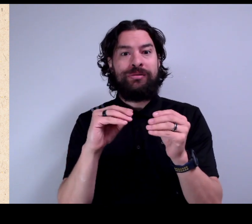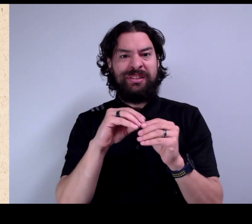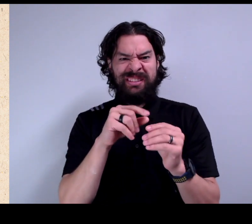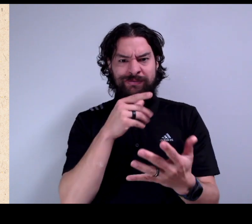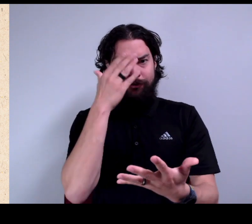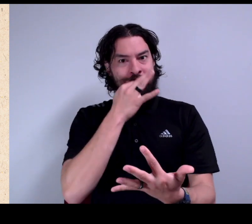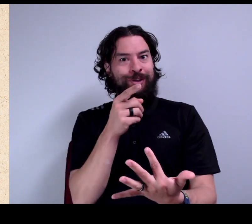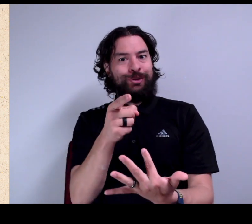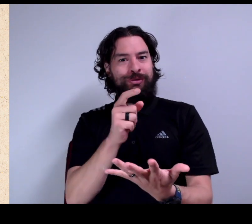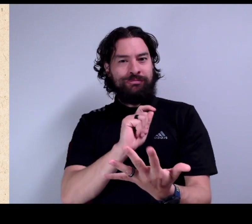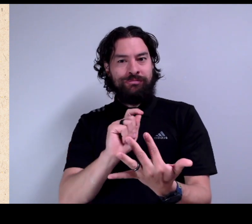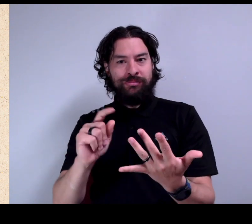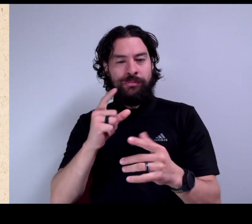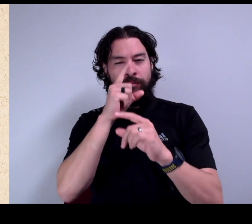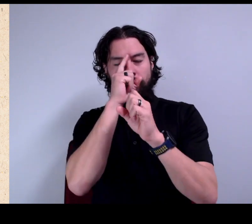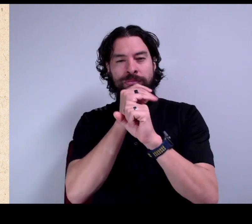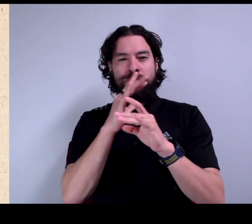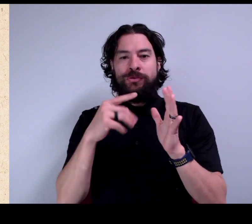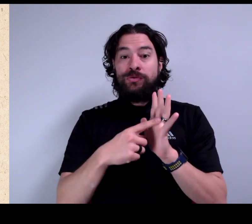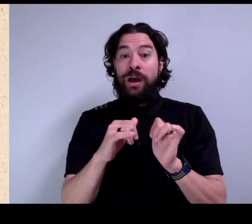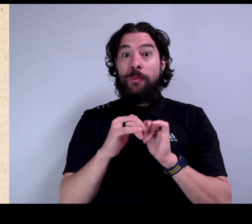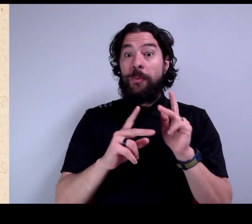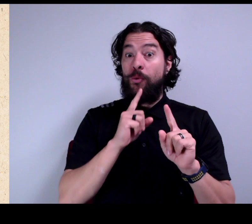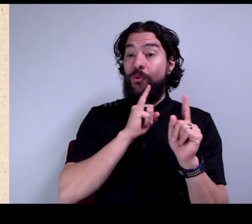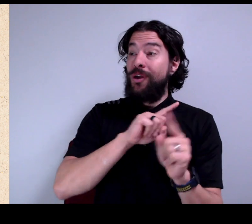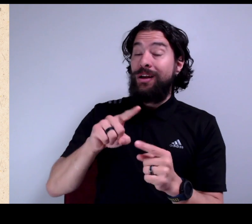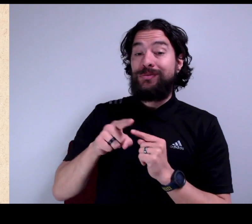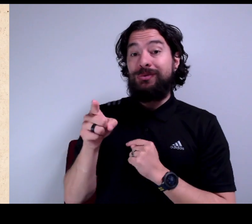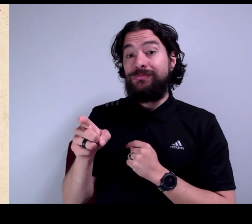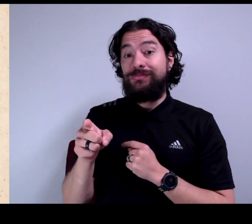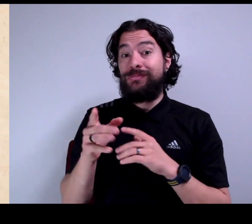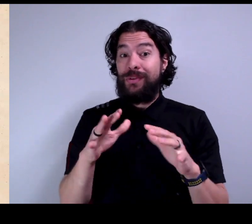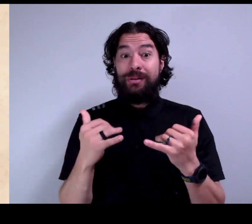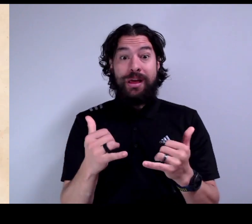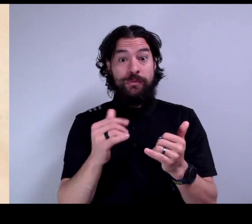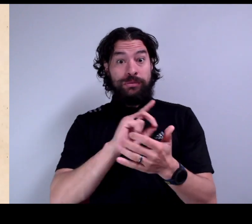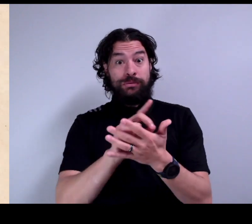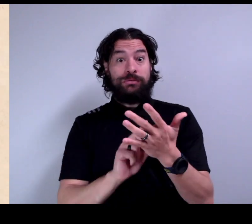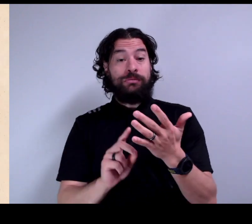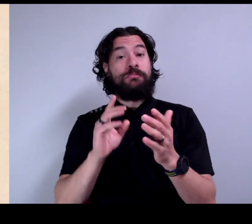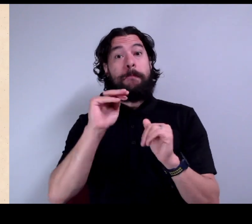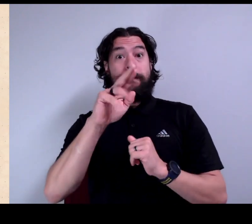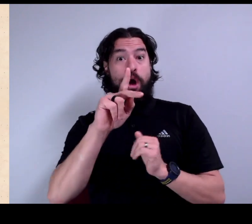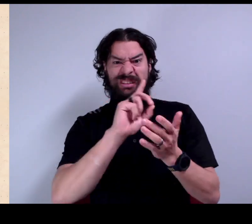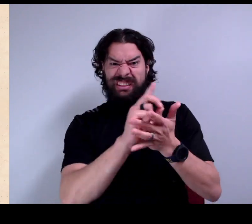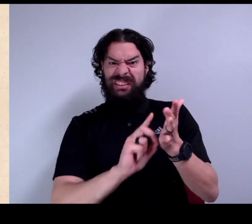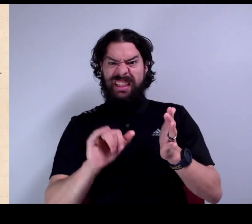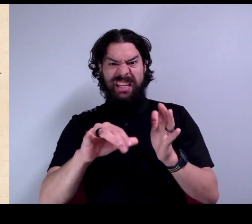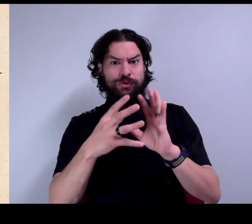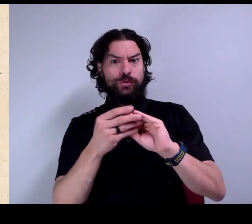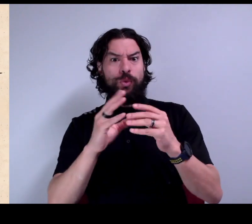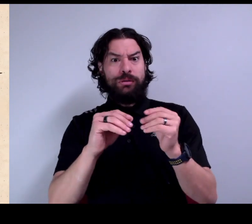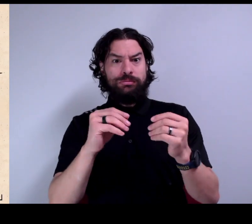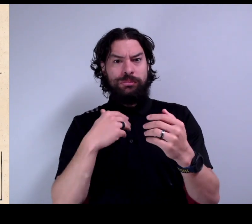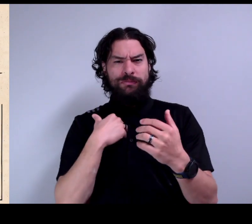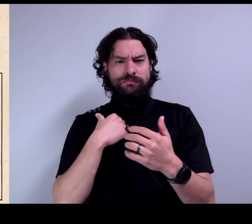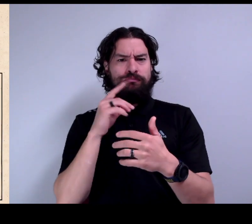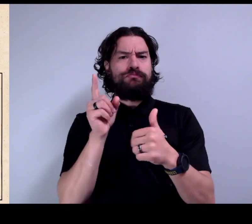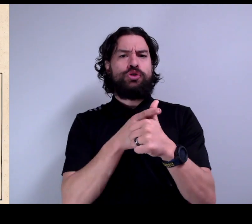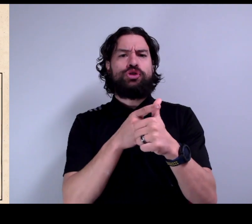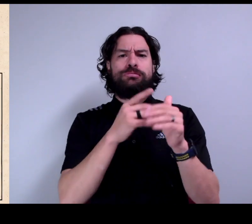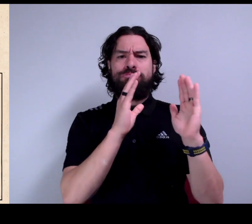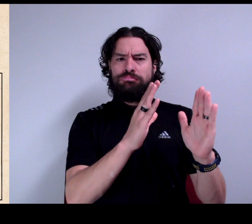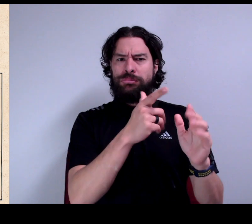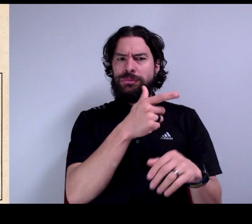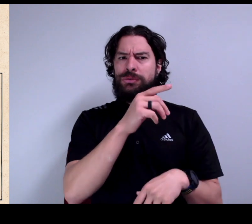and words in front of you and showing you how other people react to him. Now, Mark's designed the story of Jesus as a drama with 3 acts.